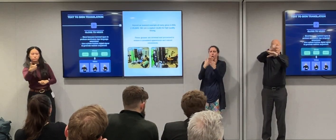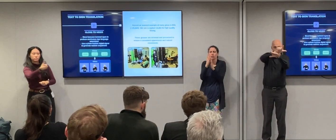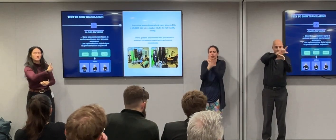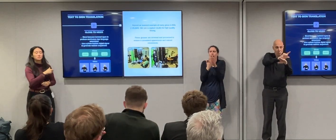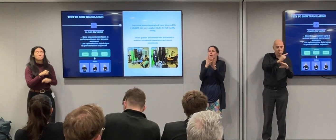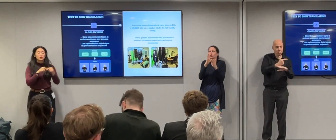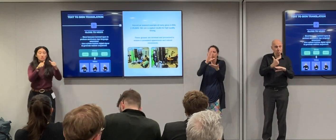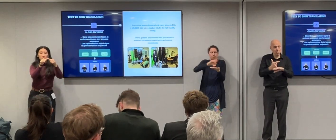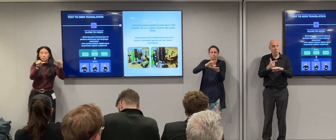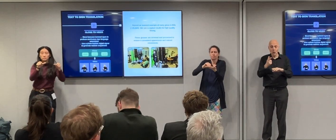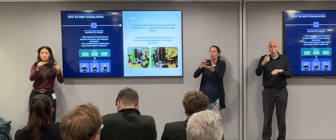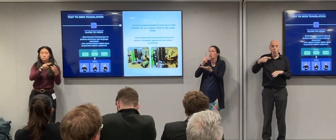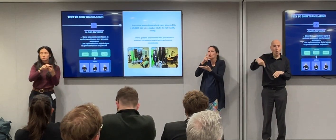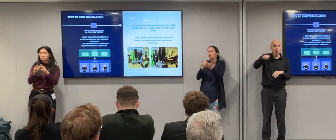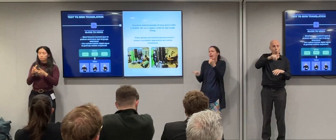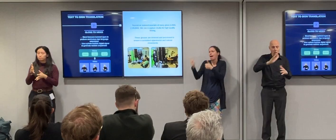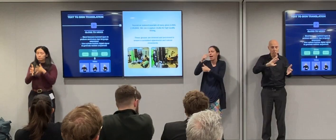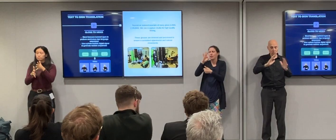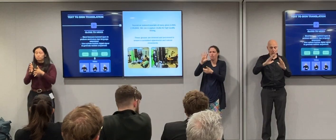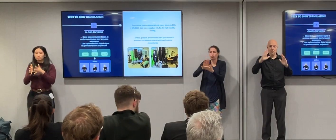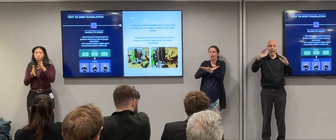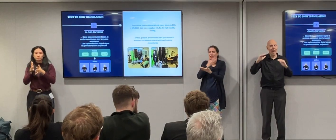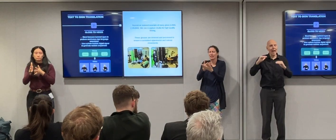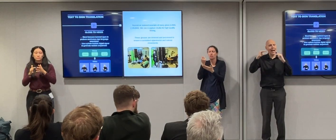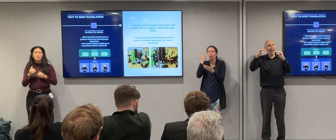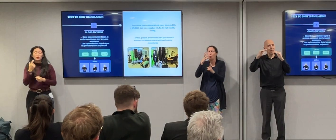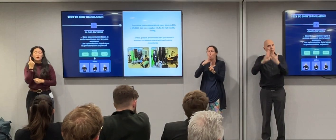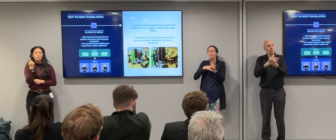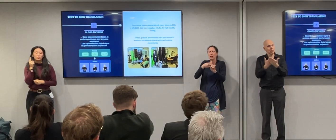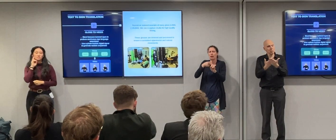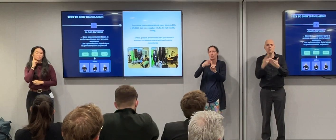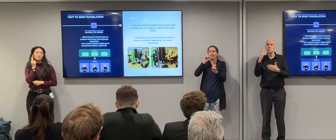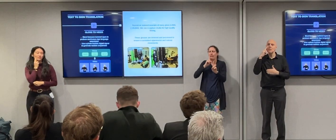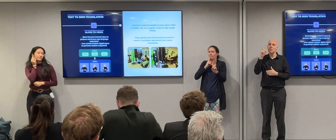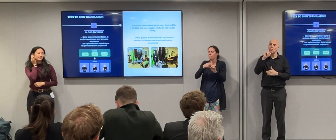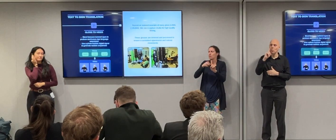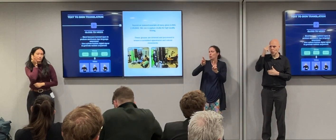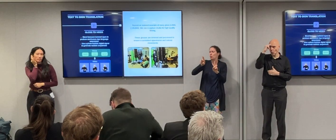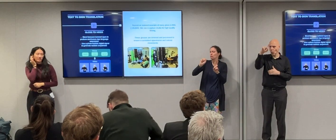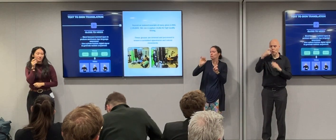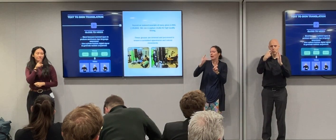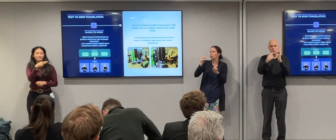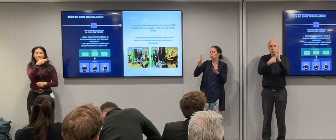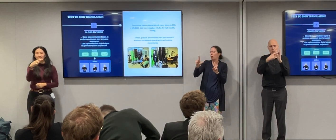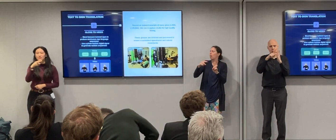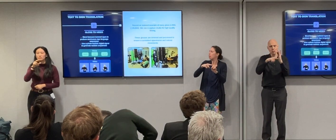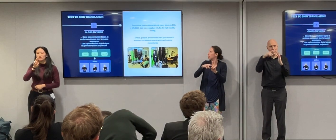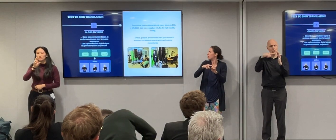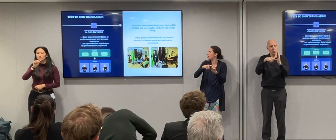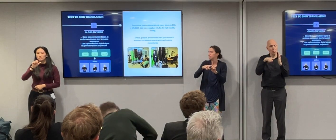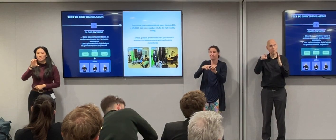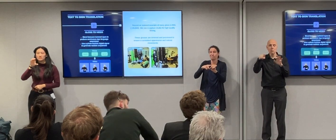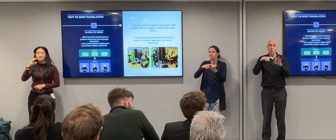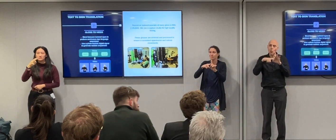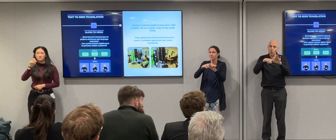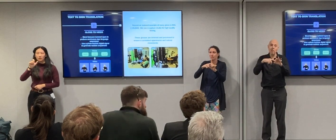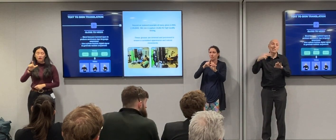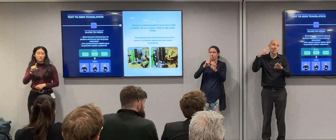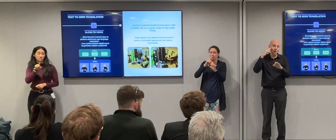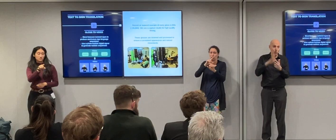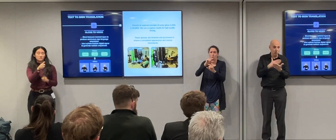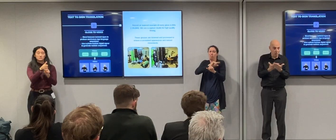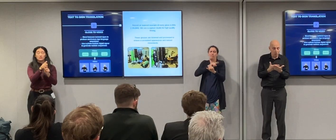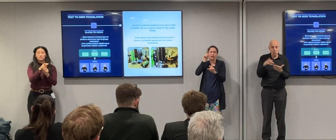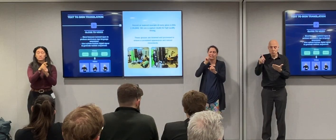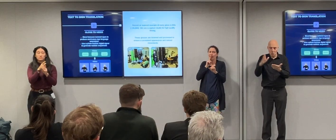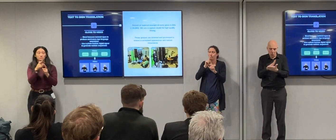recorded by our head of translation, a deaf lady called Rachel. She is a qualified deaf translator, made sure that